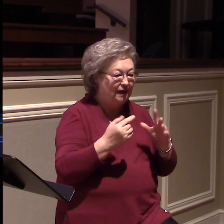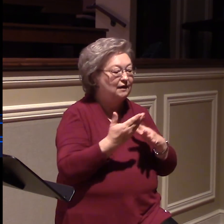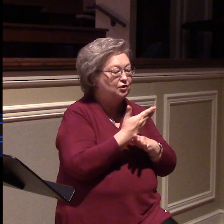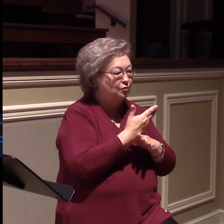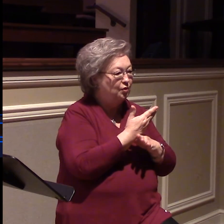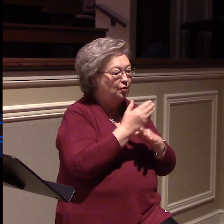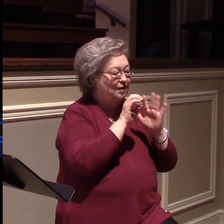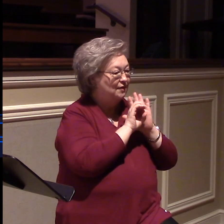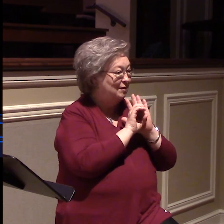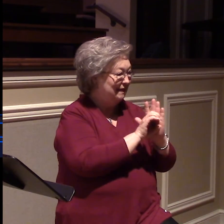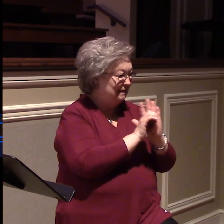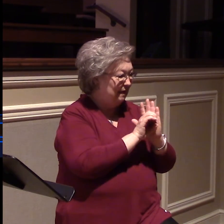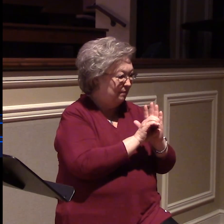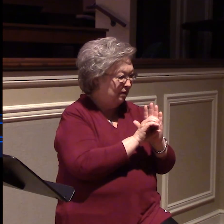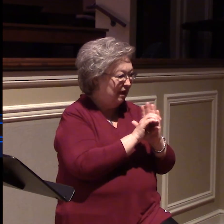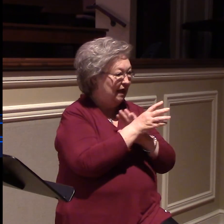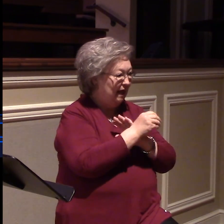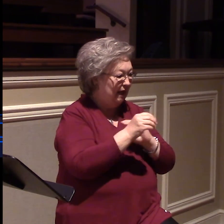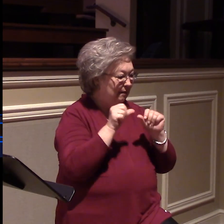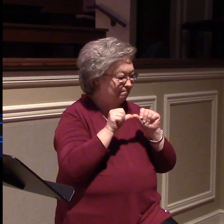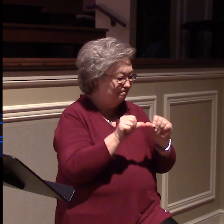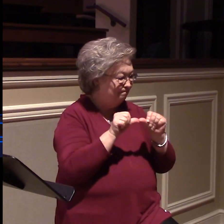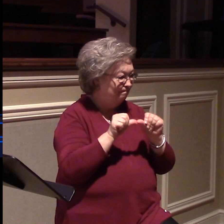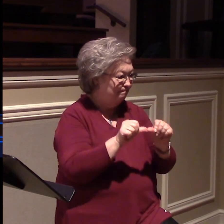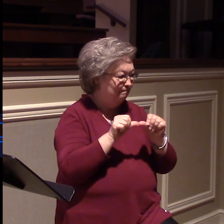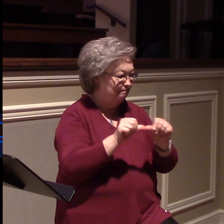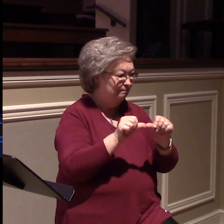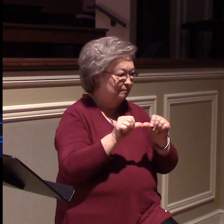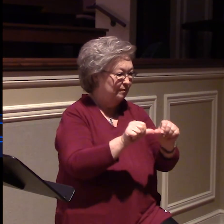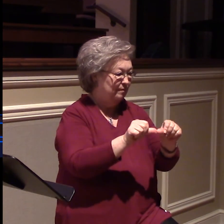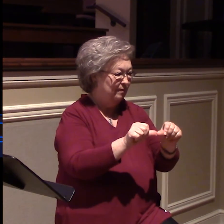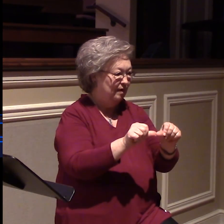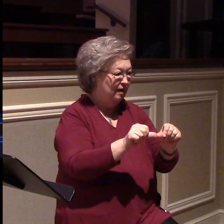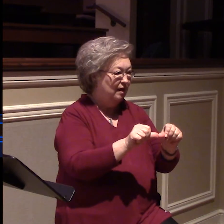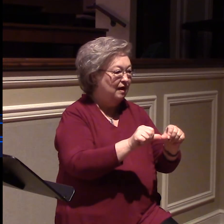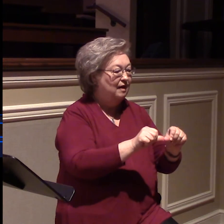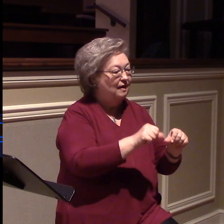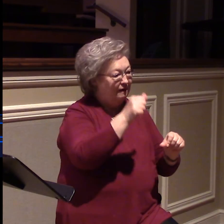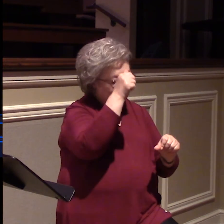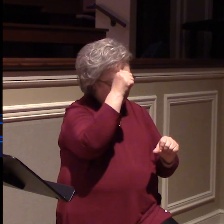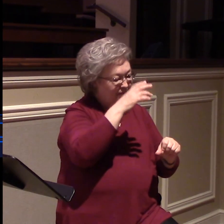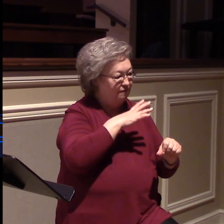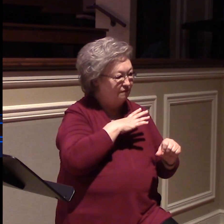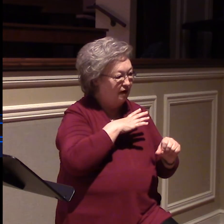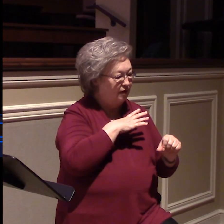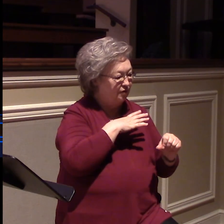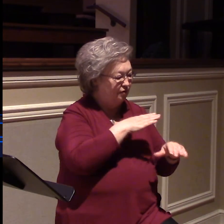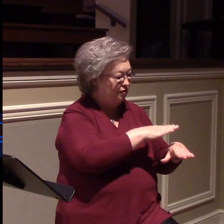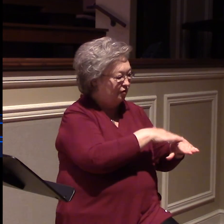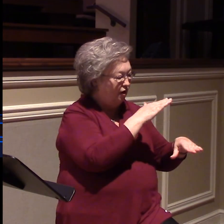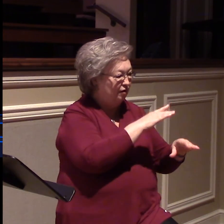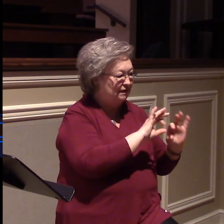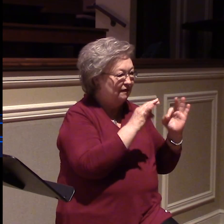through consistency, ministers and calls his family to spiritual maturity so that